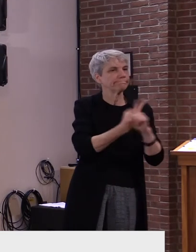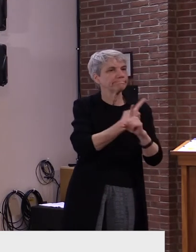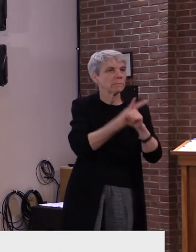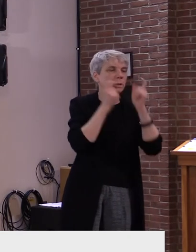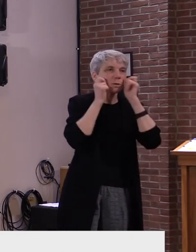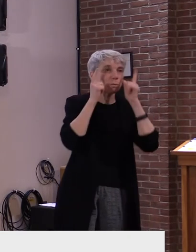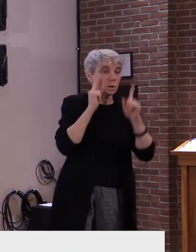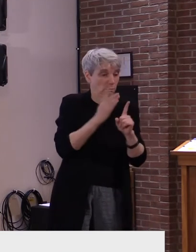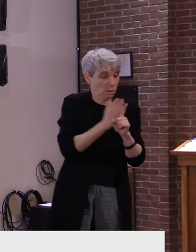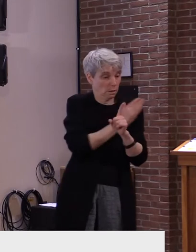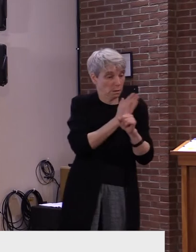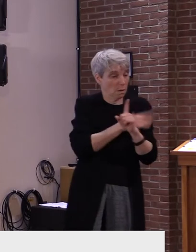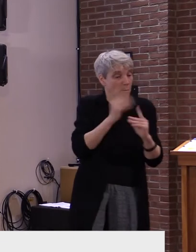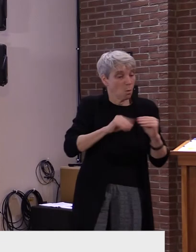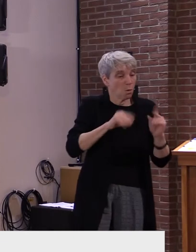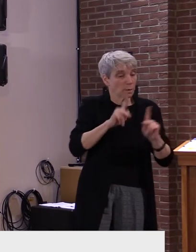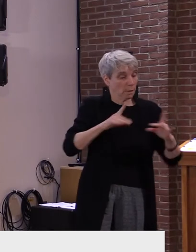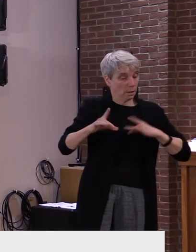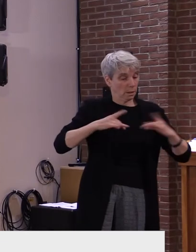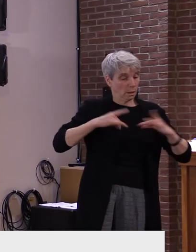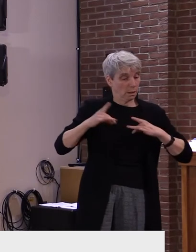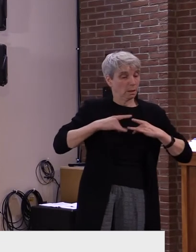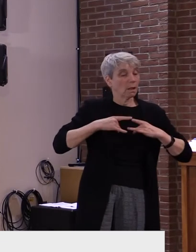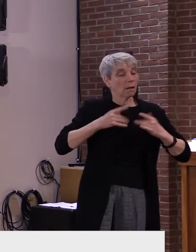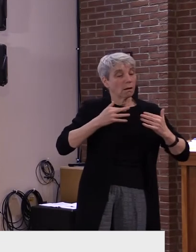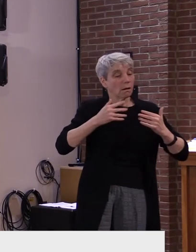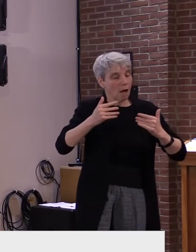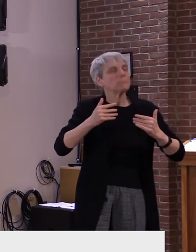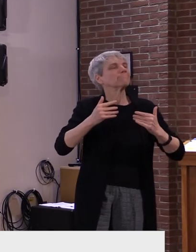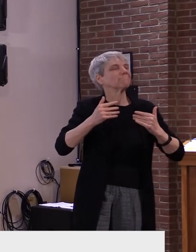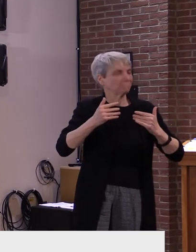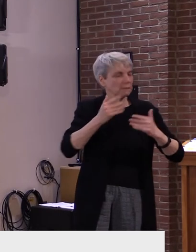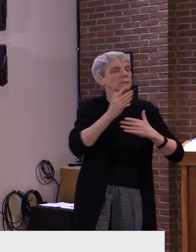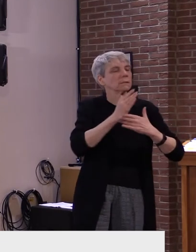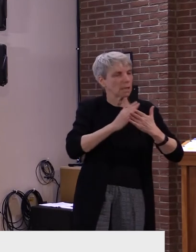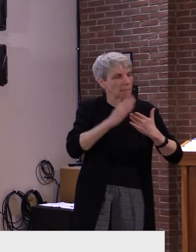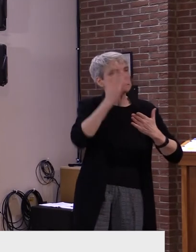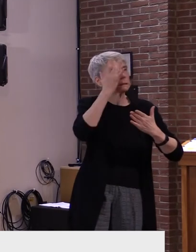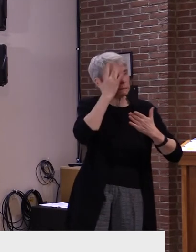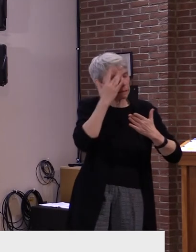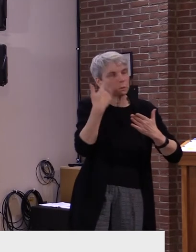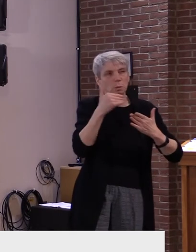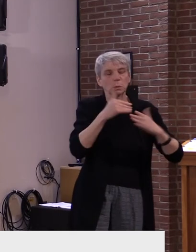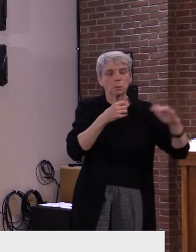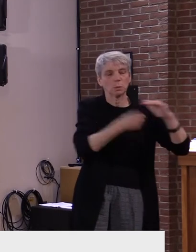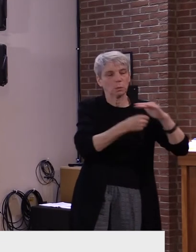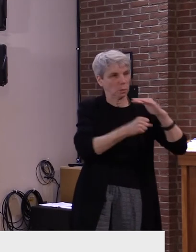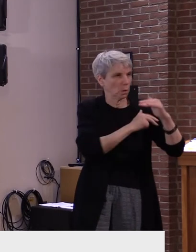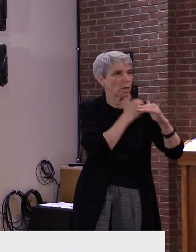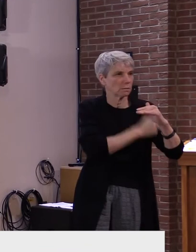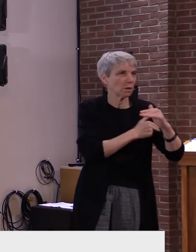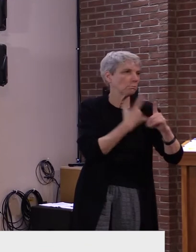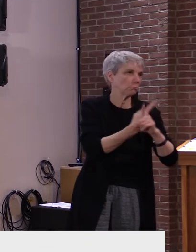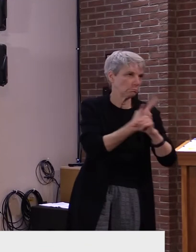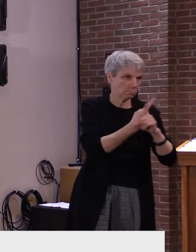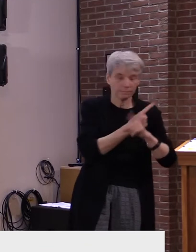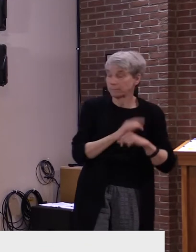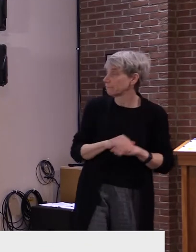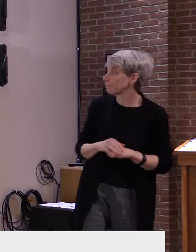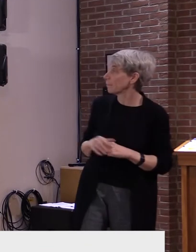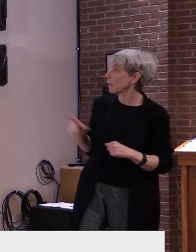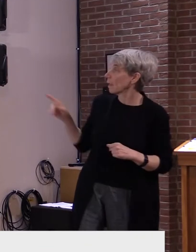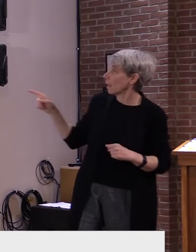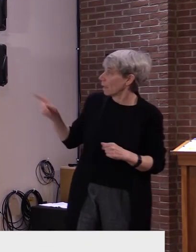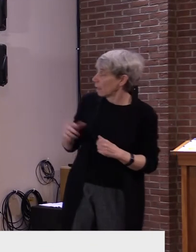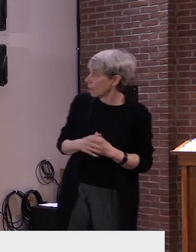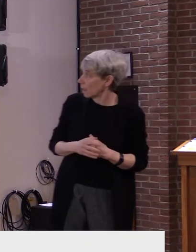in cases that we have seen now looking at a vermont forecast again not much has changed here our case growth has remained